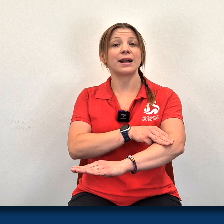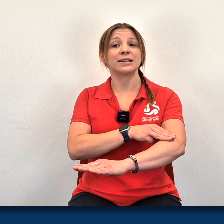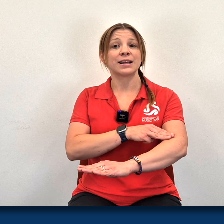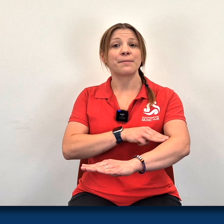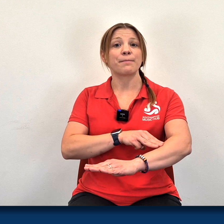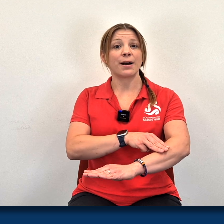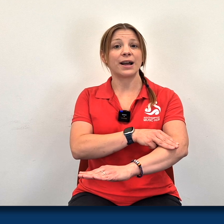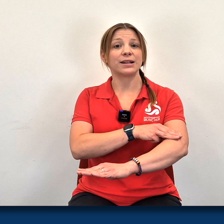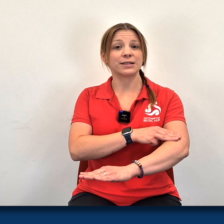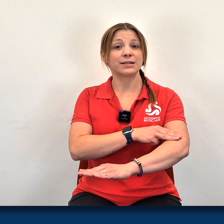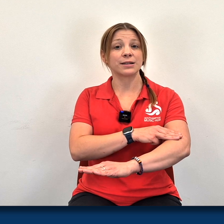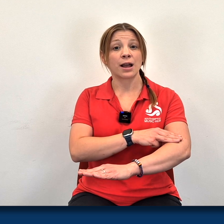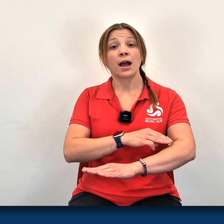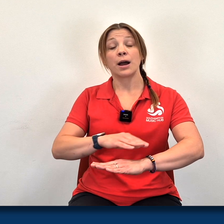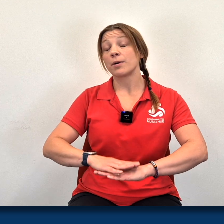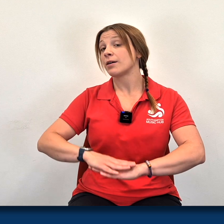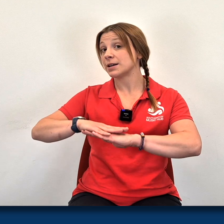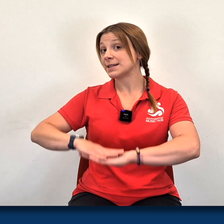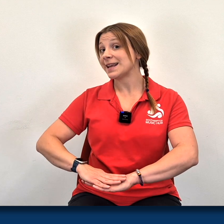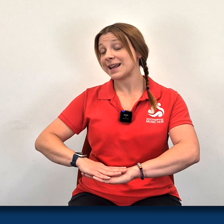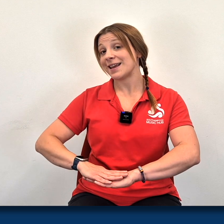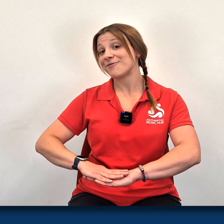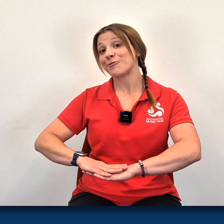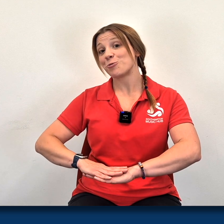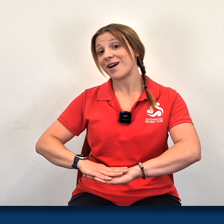miles and miles. I'm gonna sit here for a while.